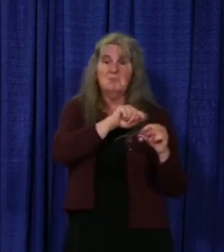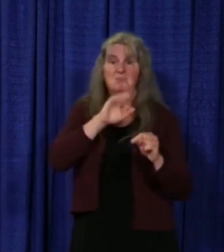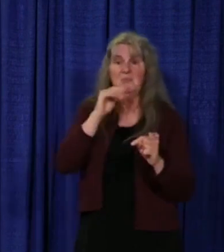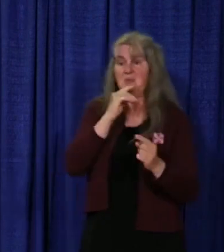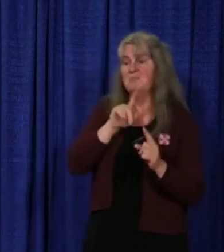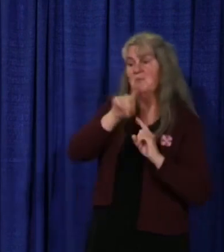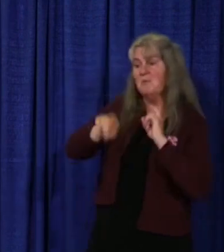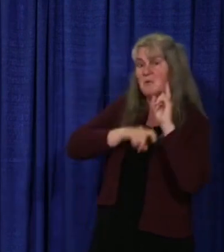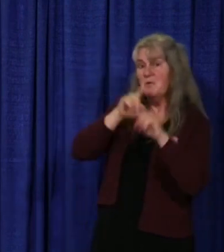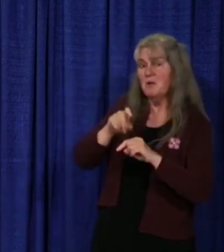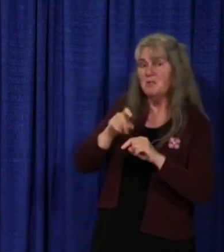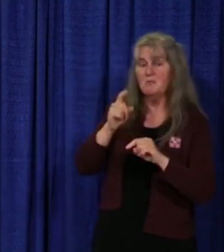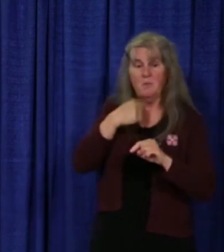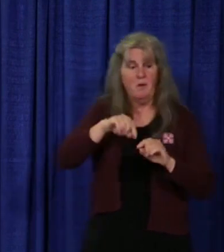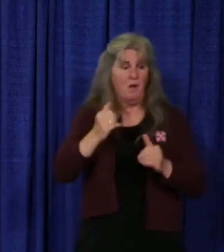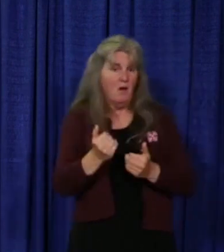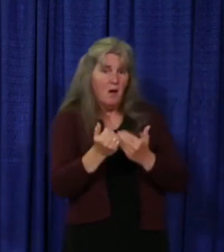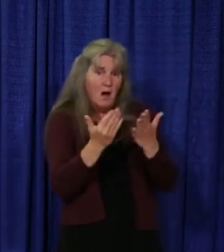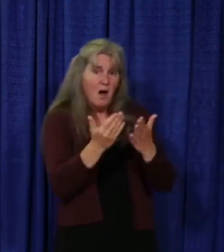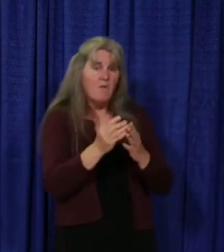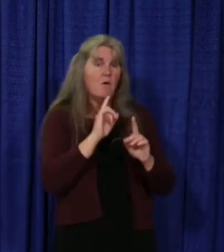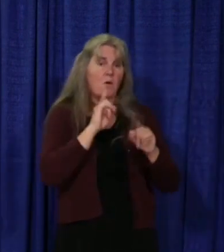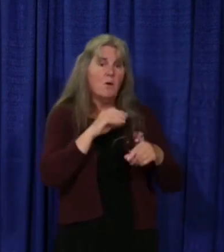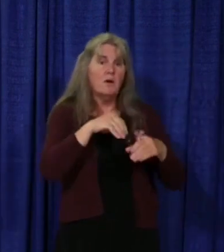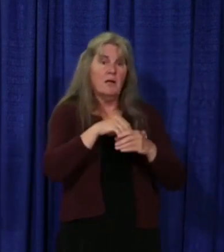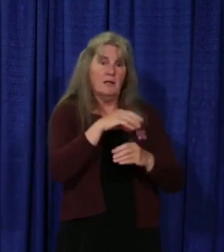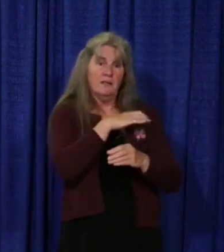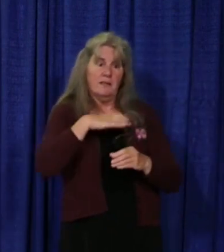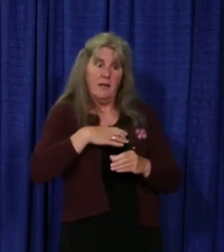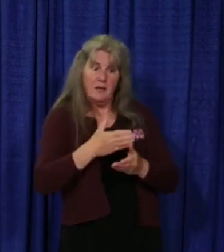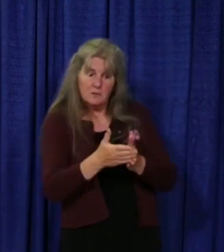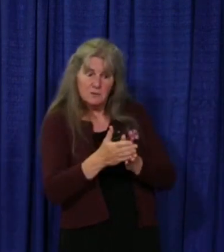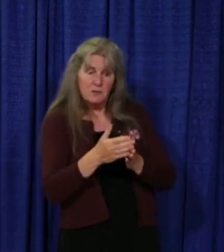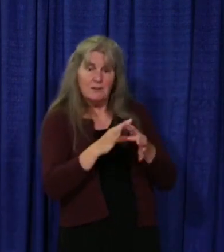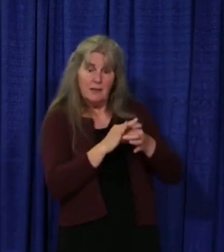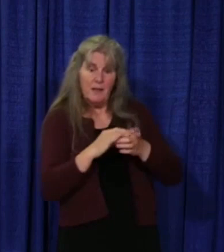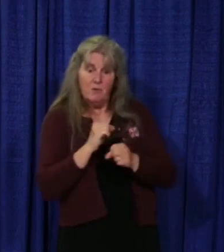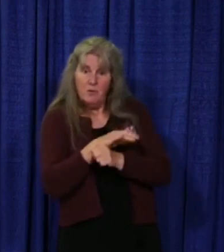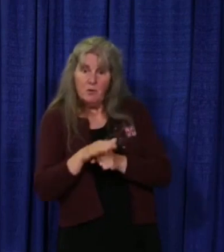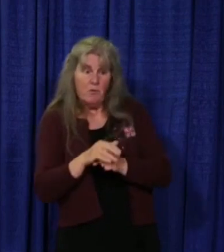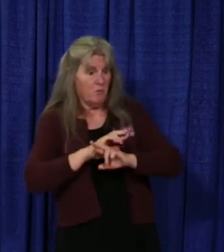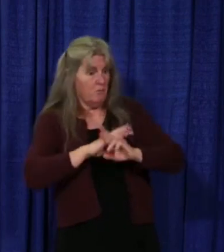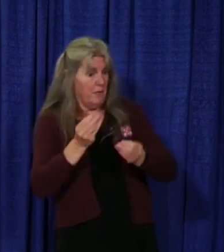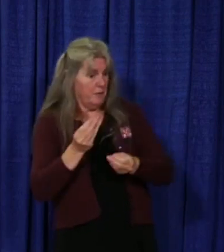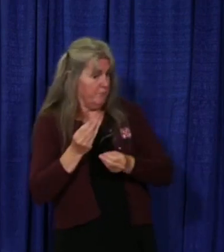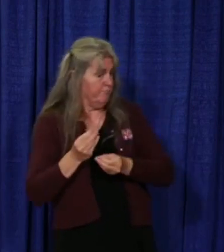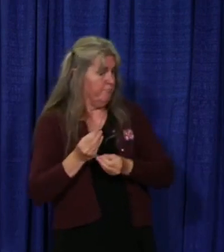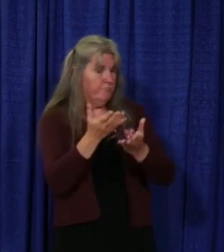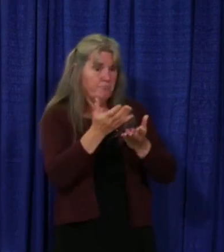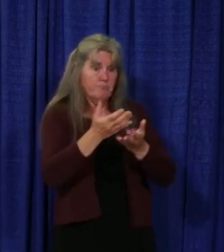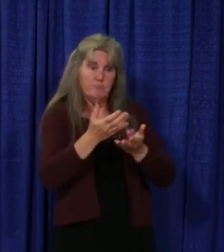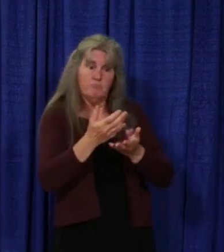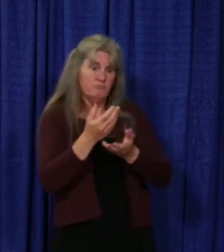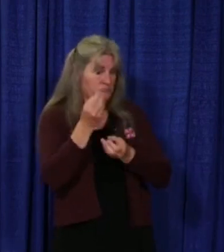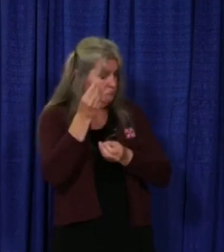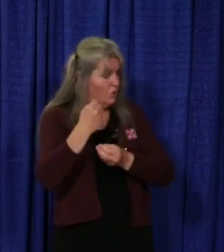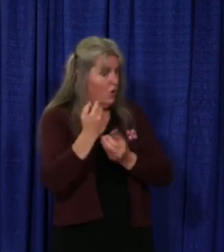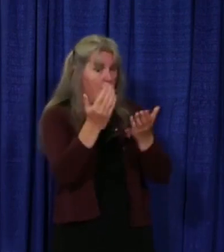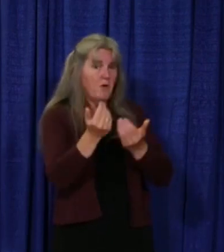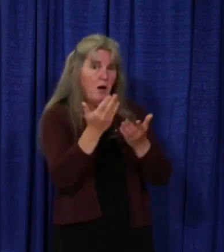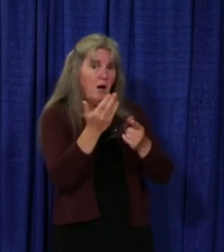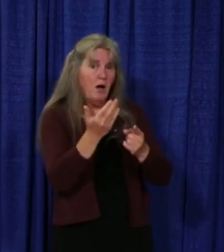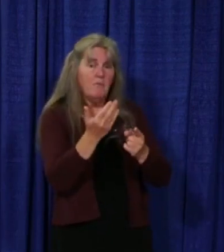questions. We've offered the orders in council that deal with COVID for briefings in there. Haven't heard back from them on that.